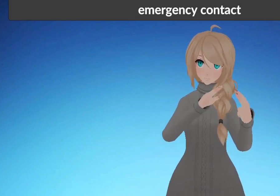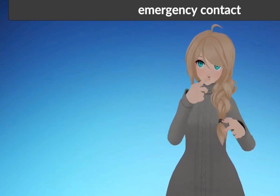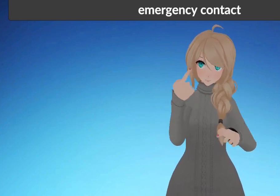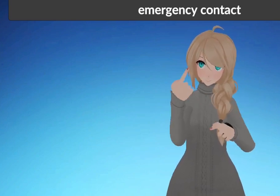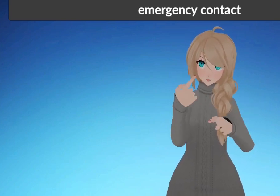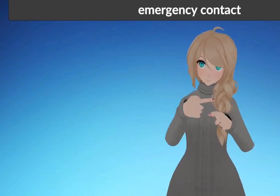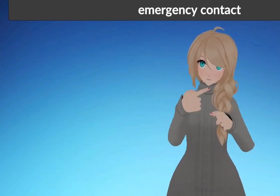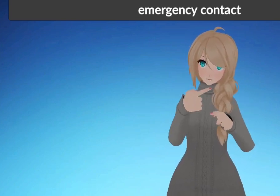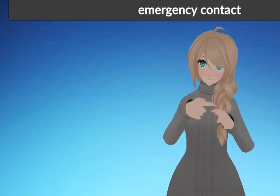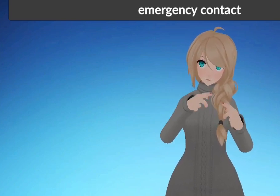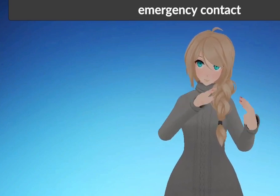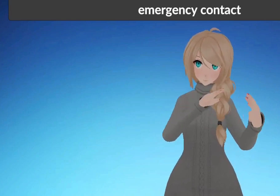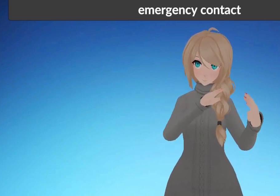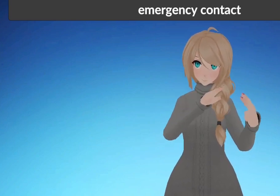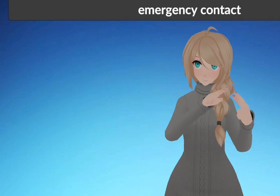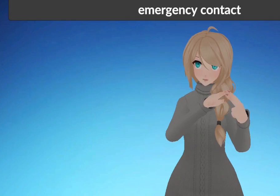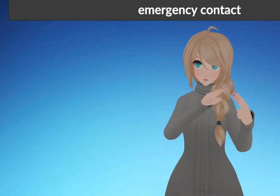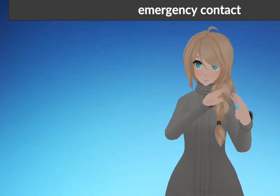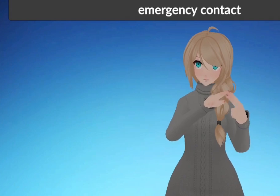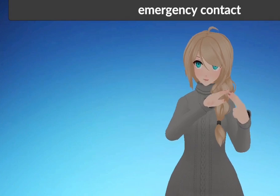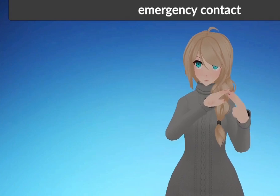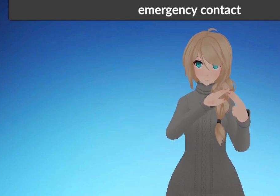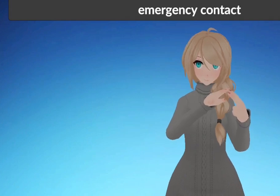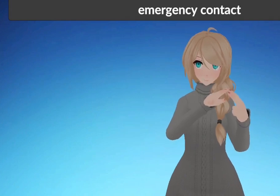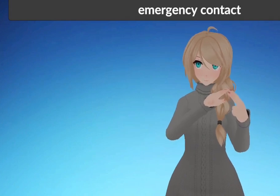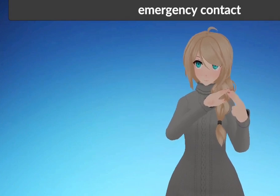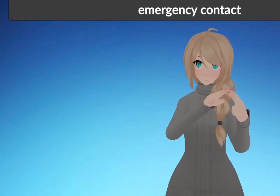So emergency. Qantas.